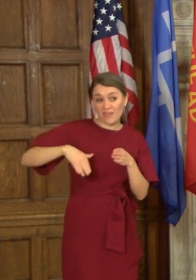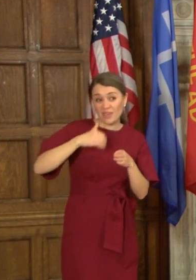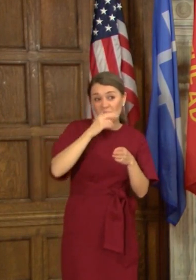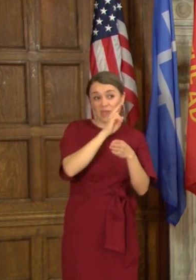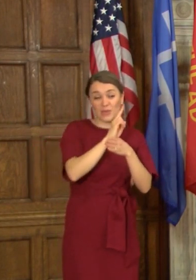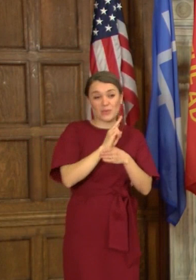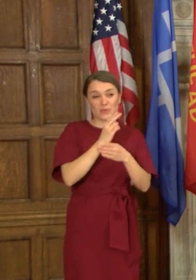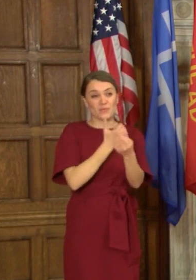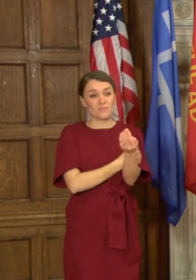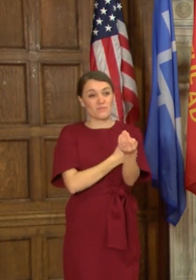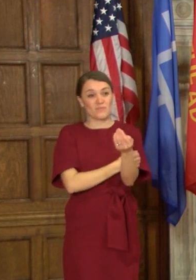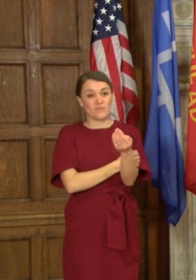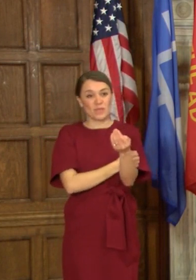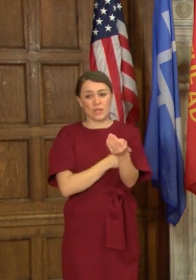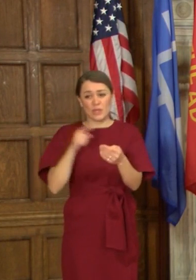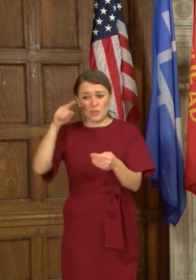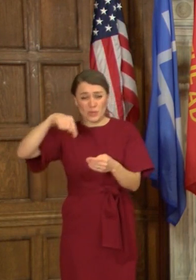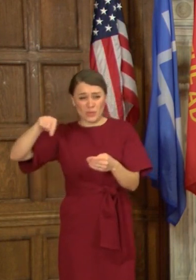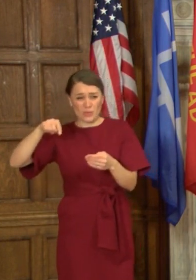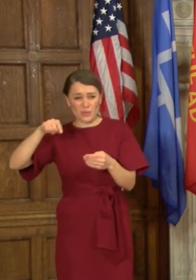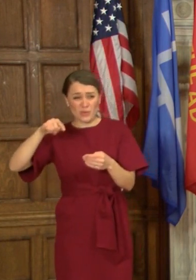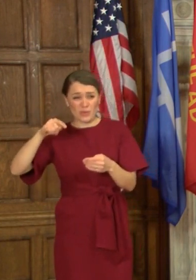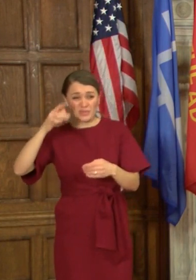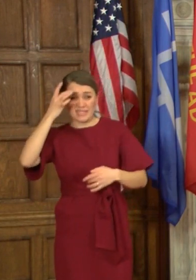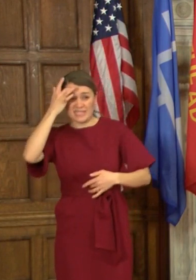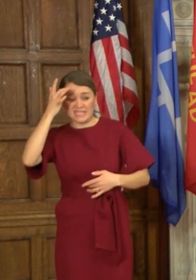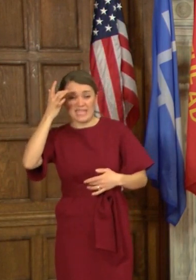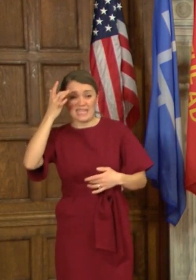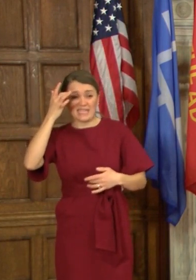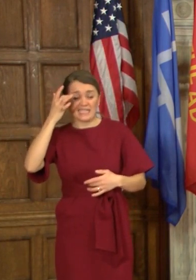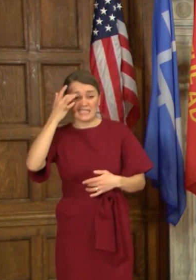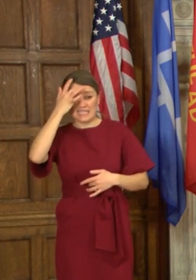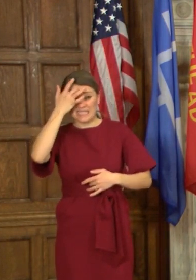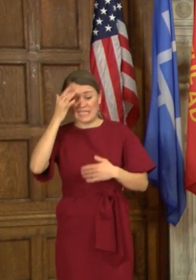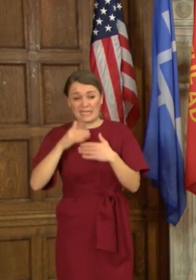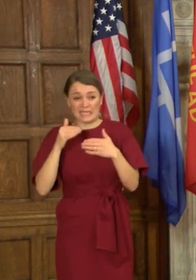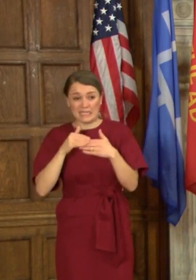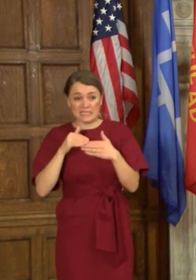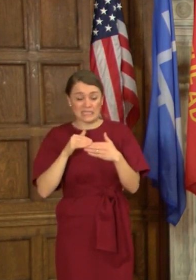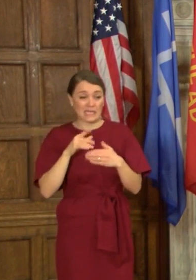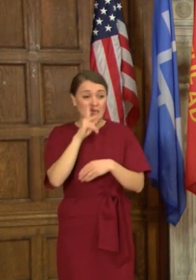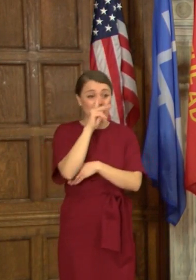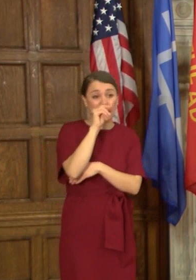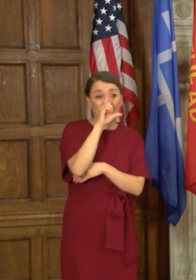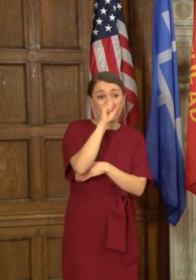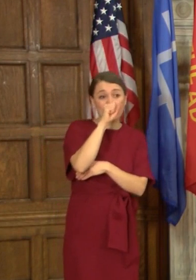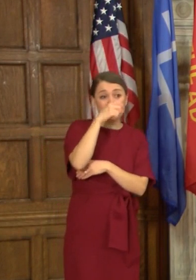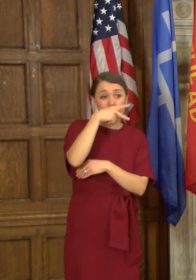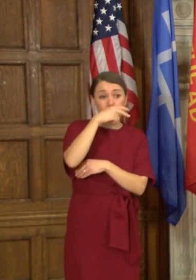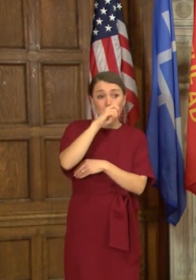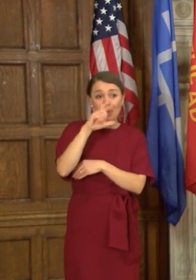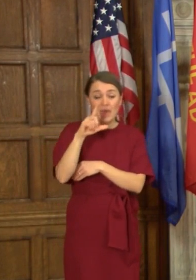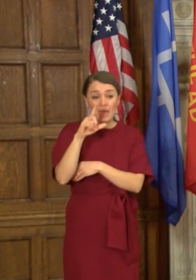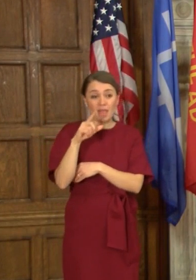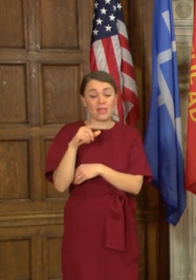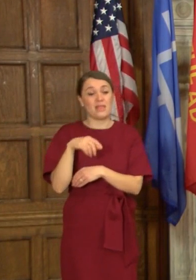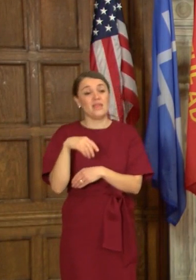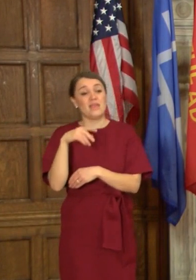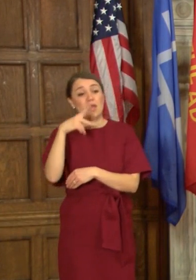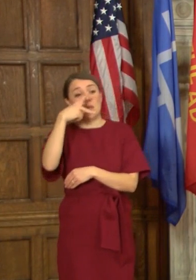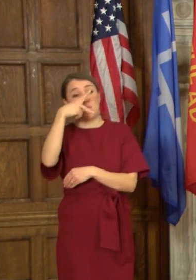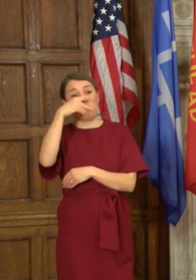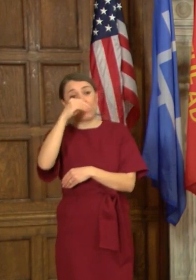Montanans. The clinics in Kalispell and Polson, nurses and healthcare workers were administering these